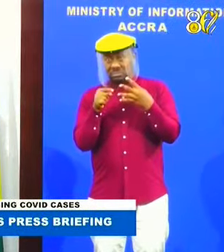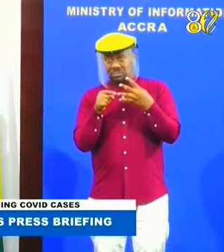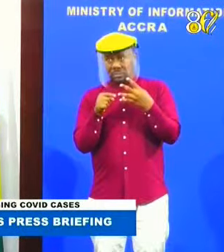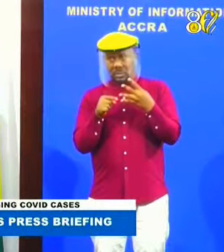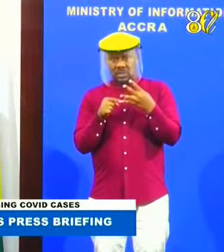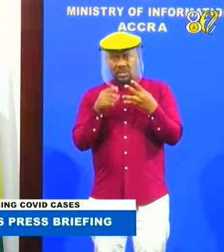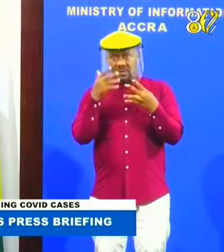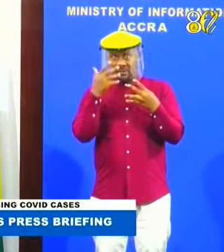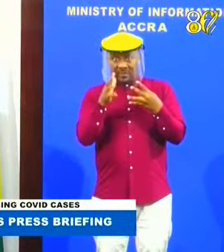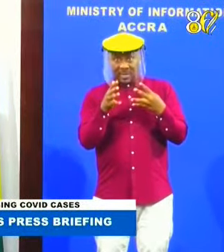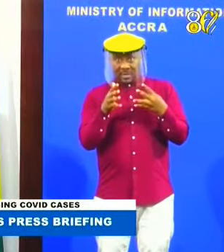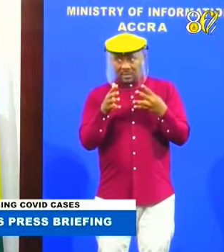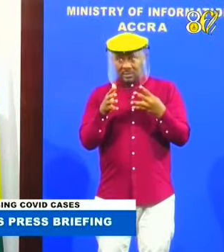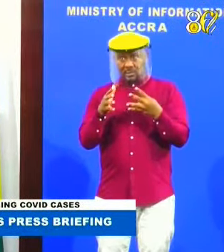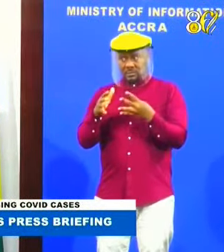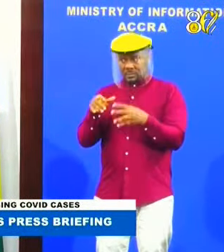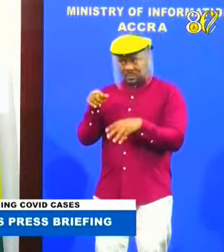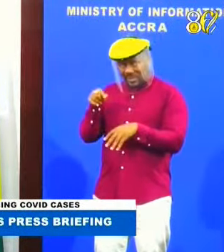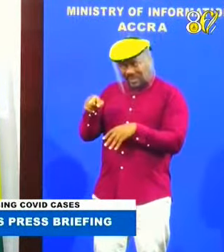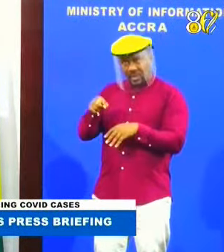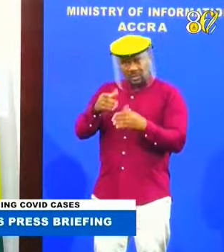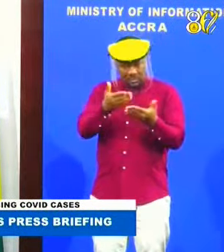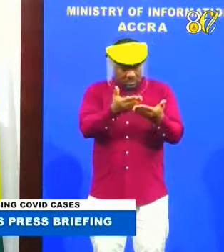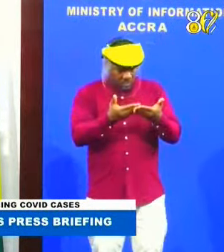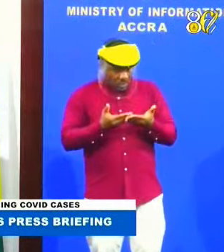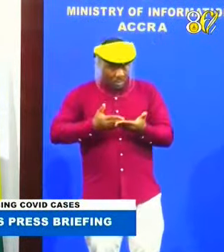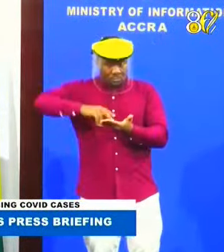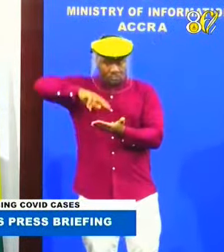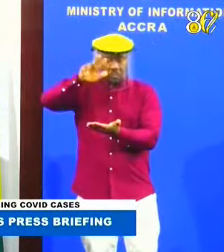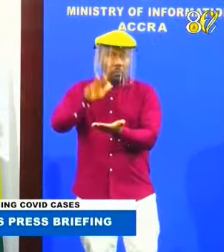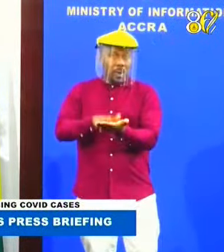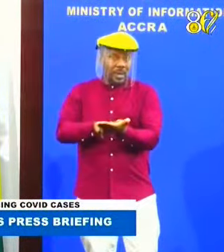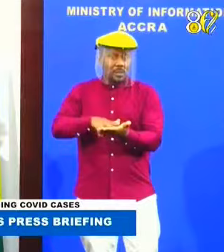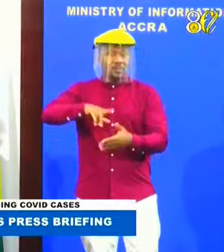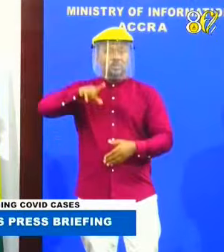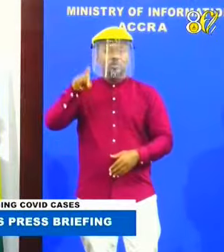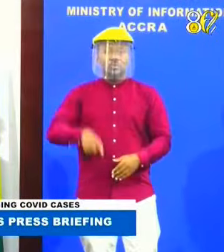to verify it before you issue the report out, and they are doing that.